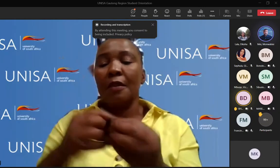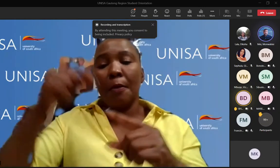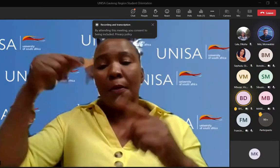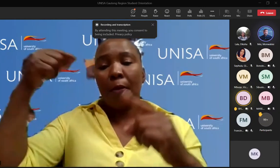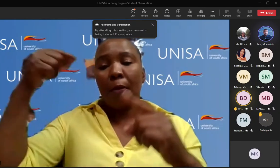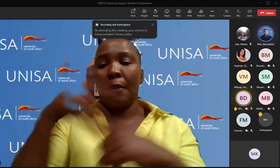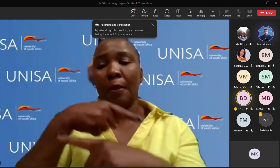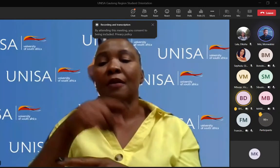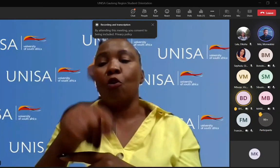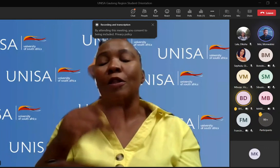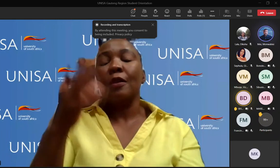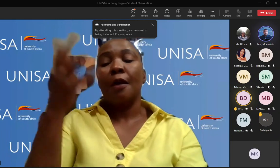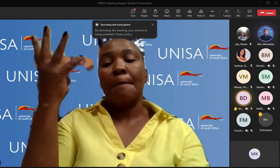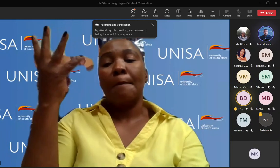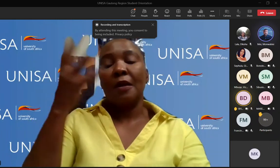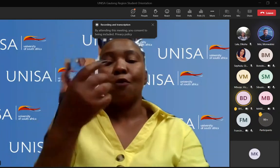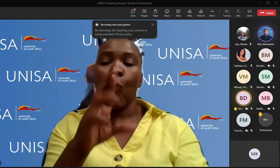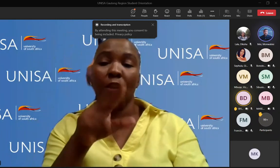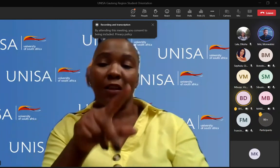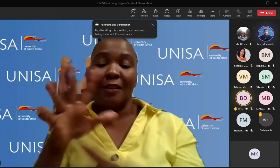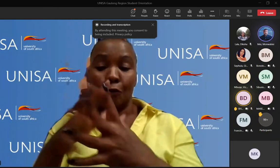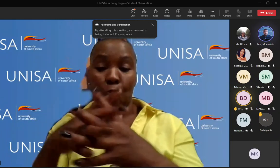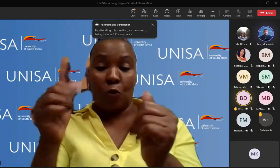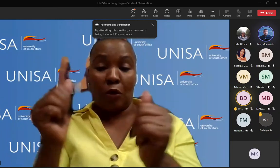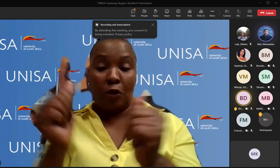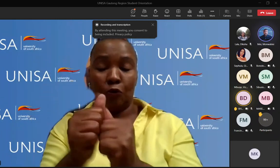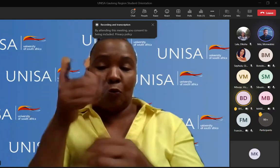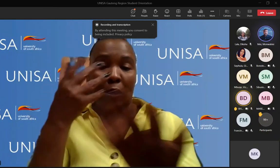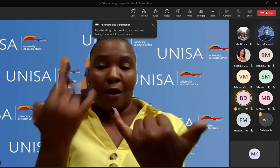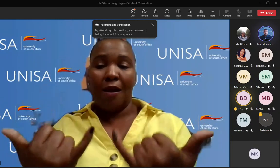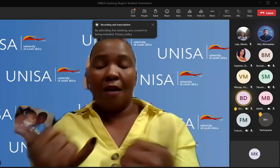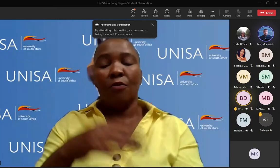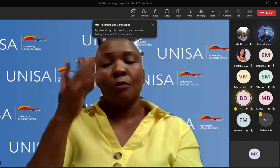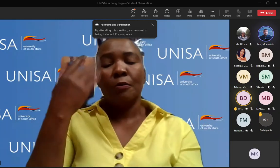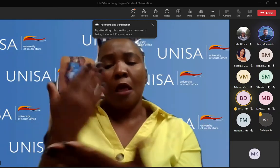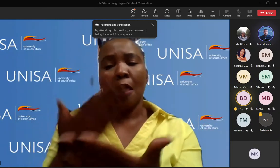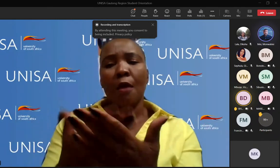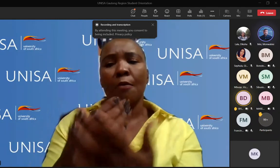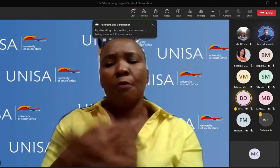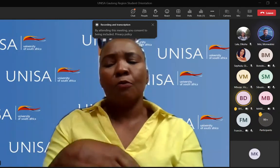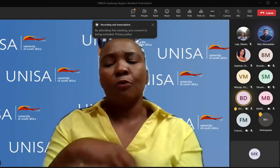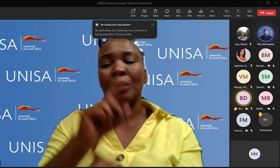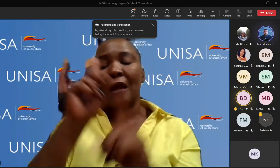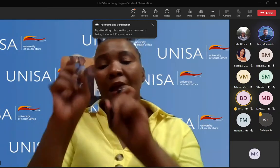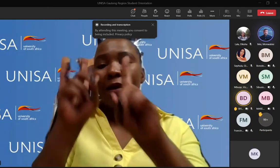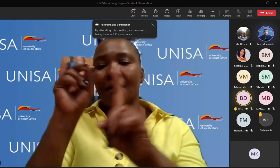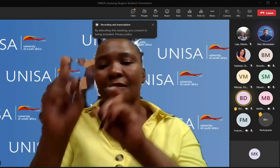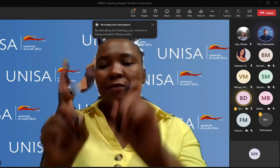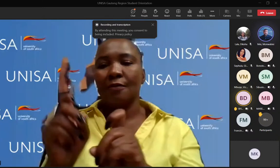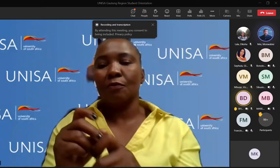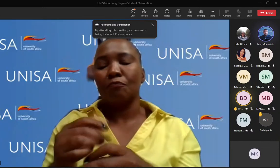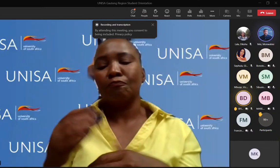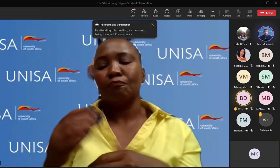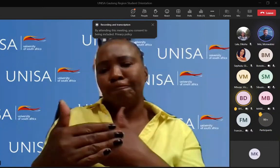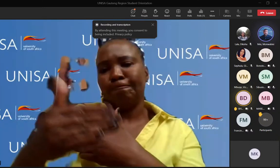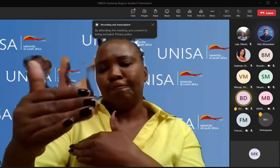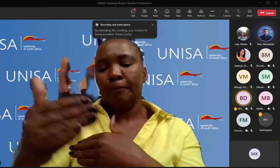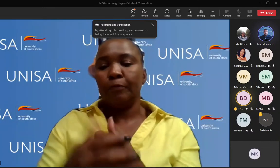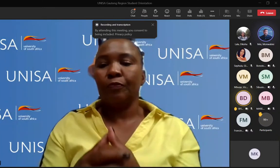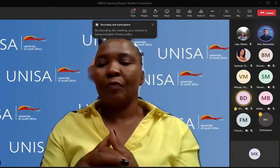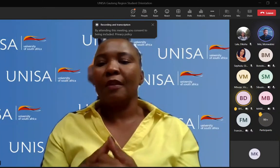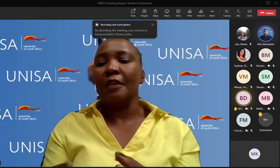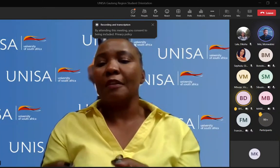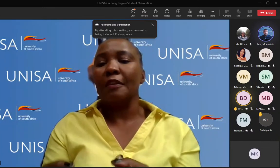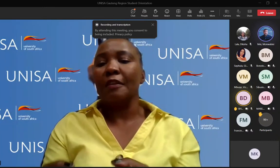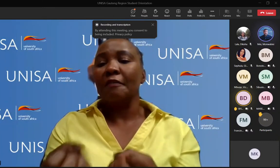um on their presentations or on this Workshop you will be able to ask questions going forward just give me a moment